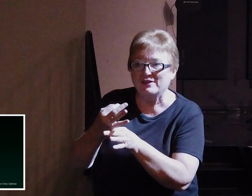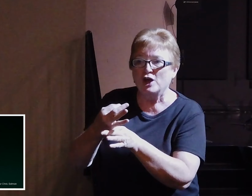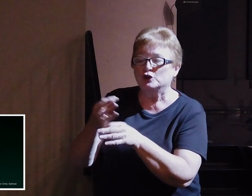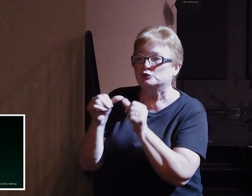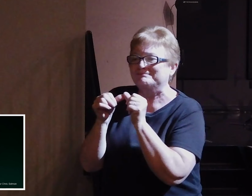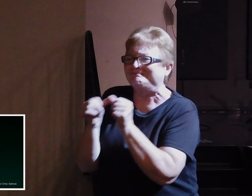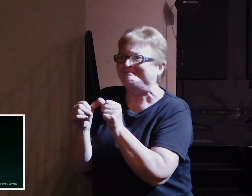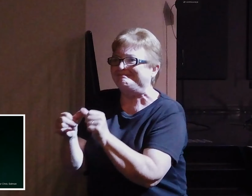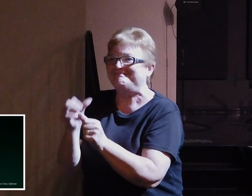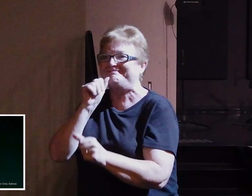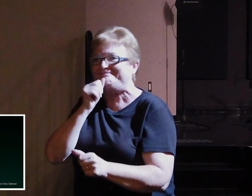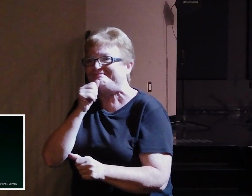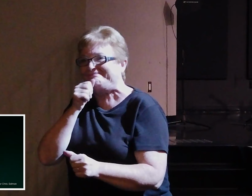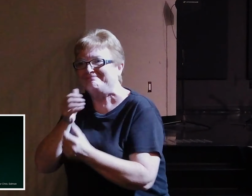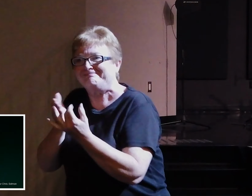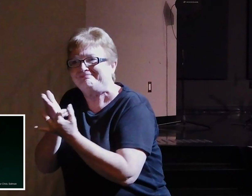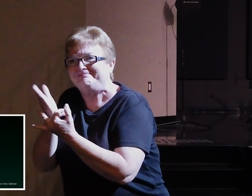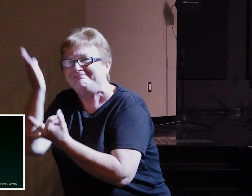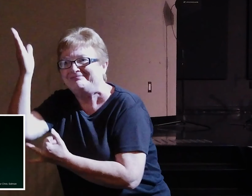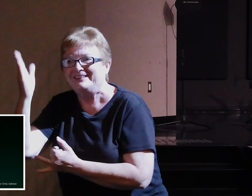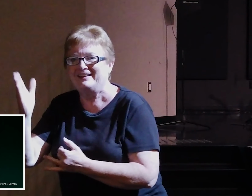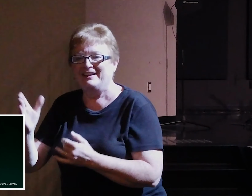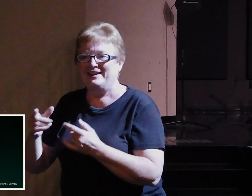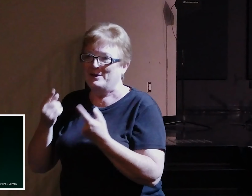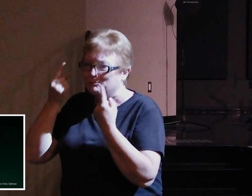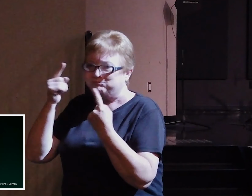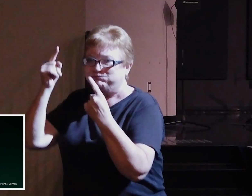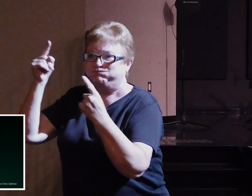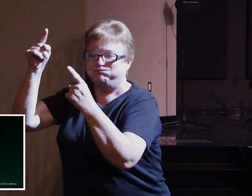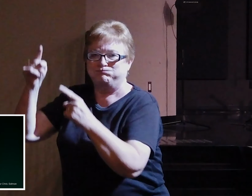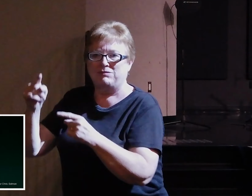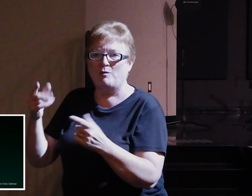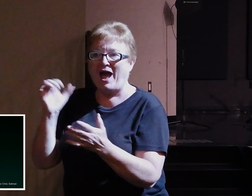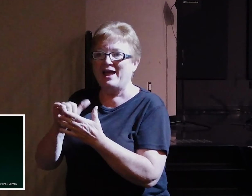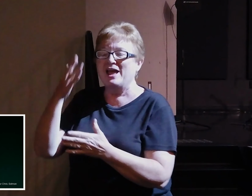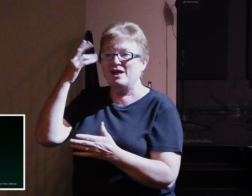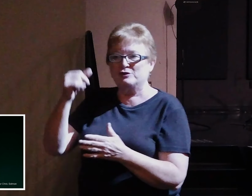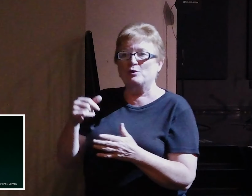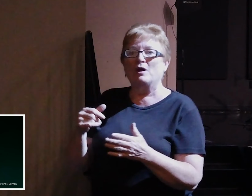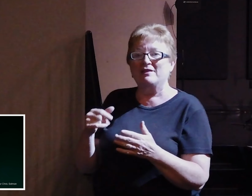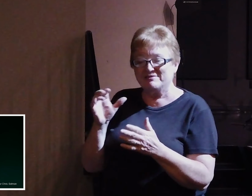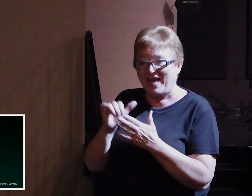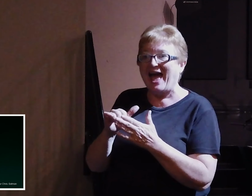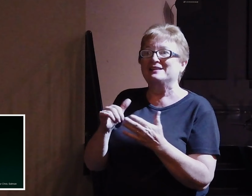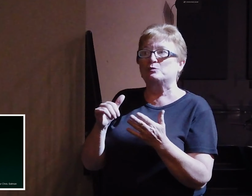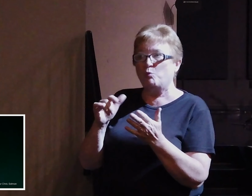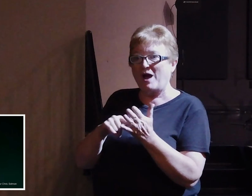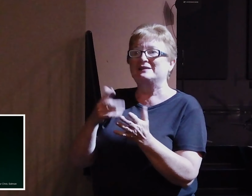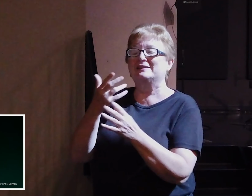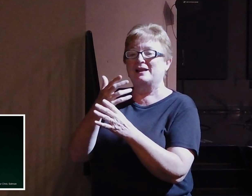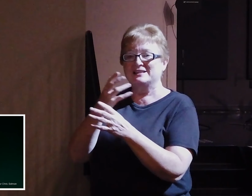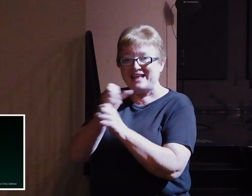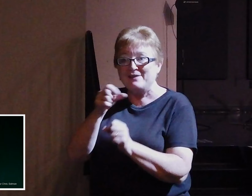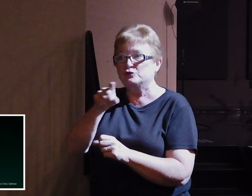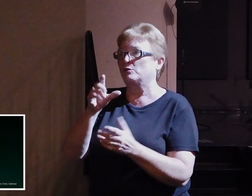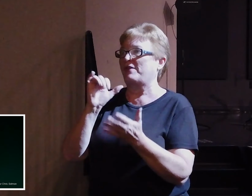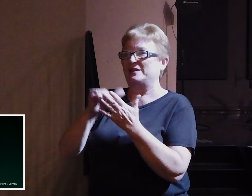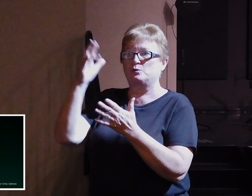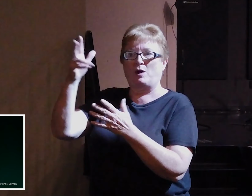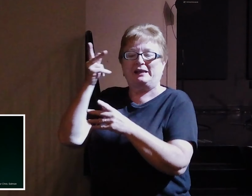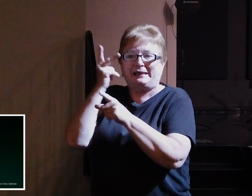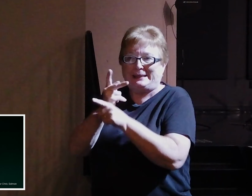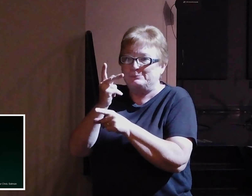Then he uses trials and suffering to pull everything else away to show that at the end of the day, that's what saves you. That's what's holding you,